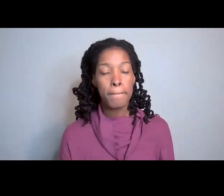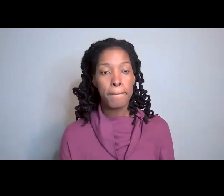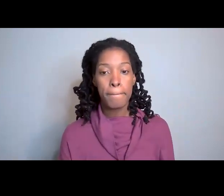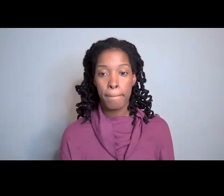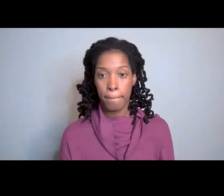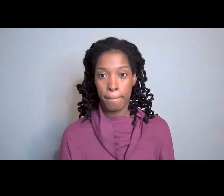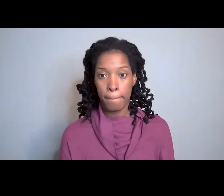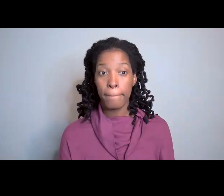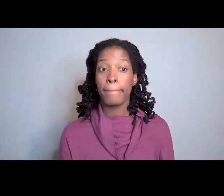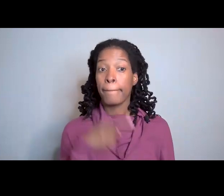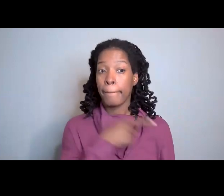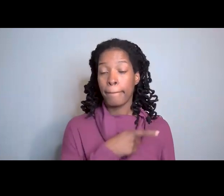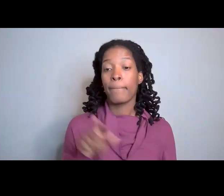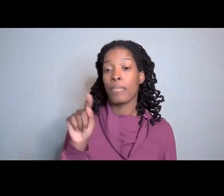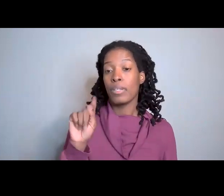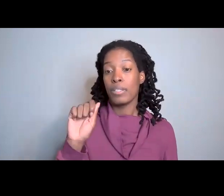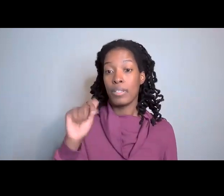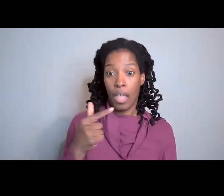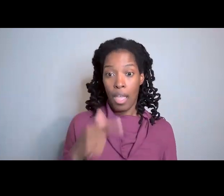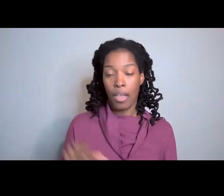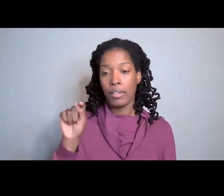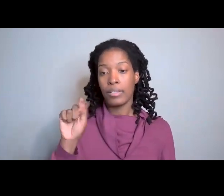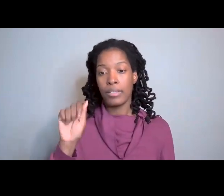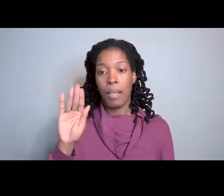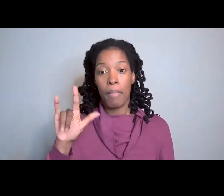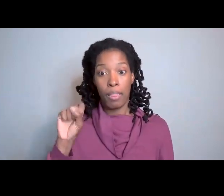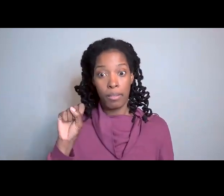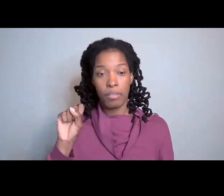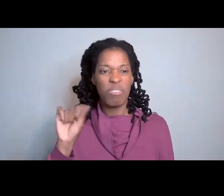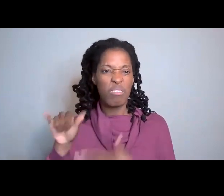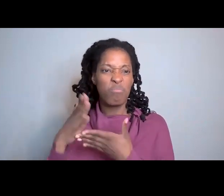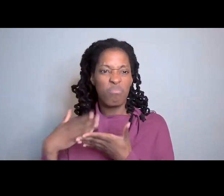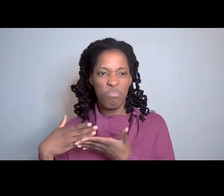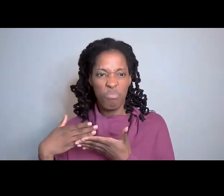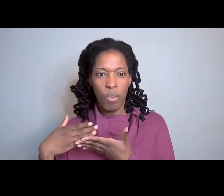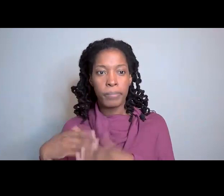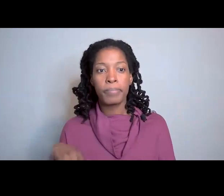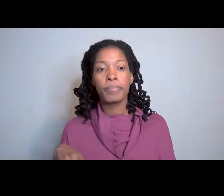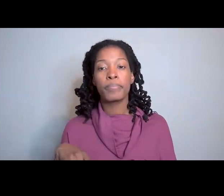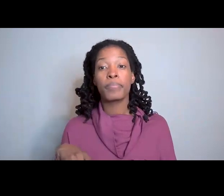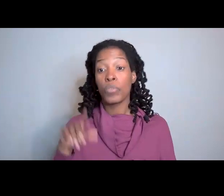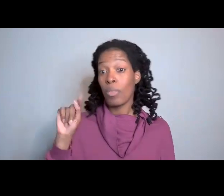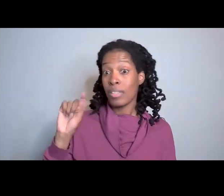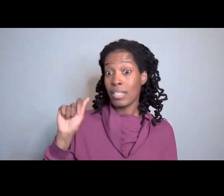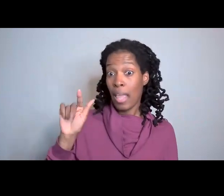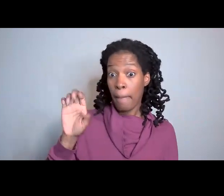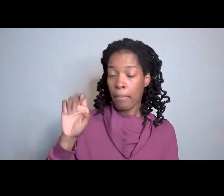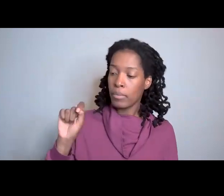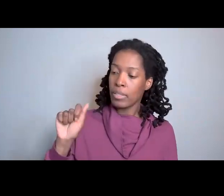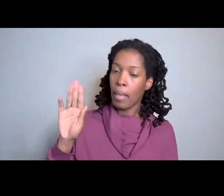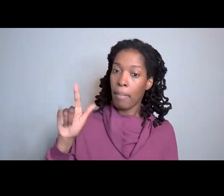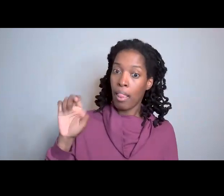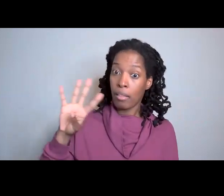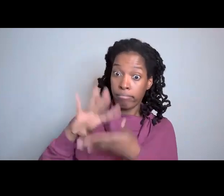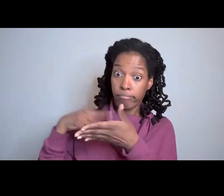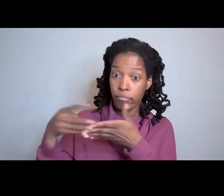Tagging tables, as I mentioned, is hard. So in each table, there should be a table